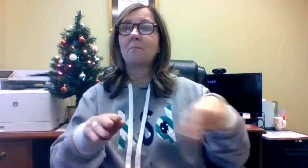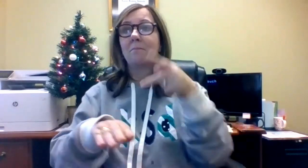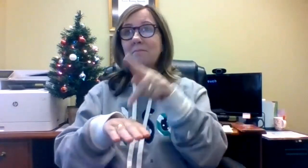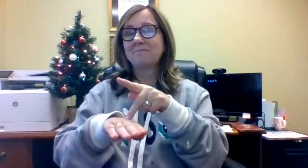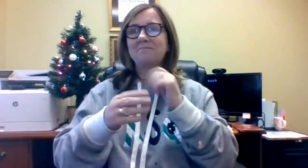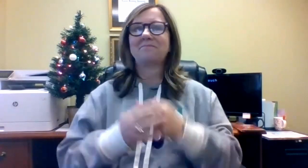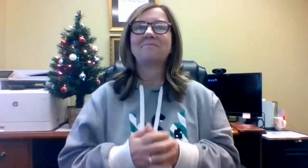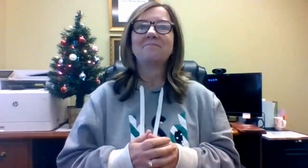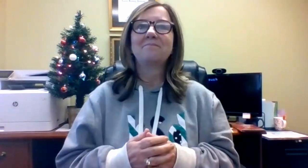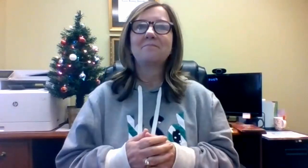I am KSD's principal.